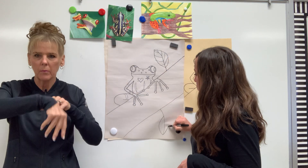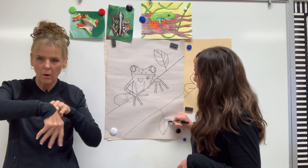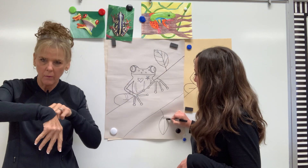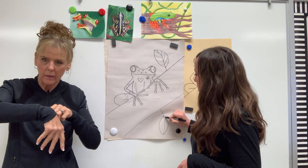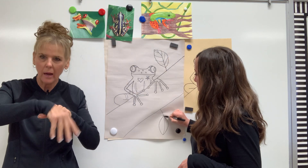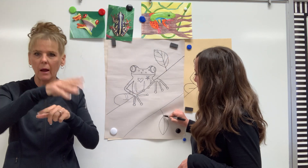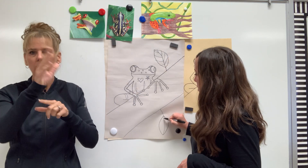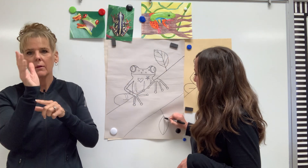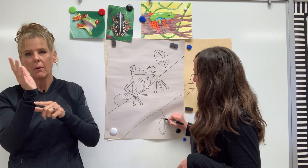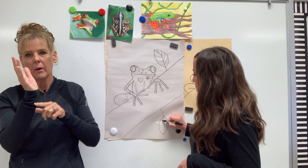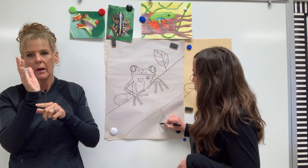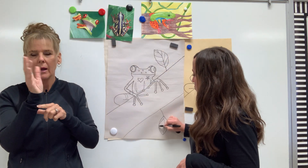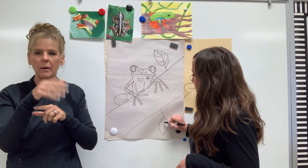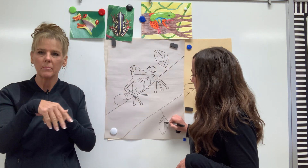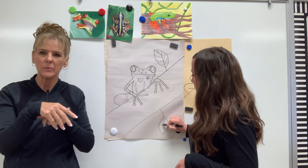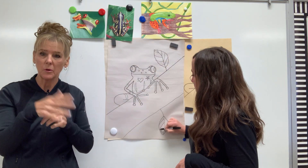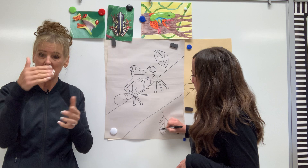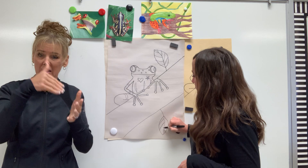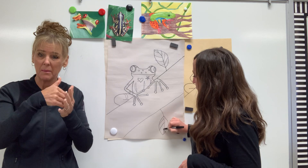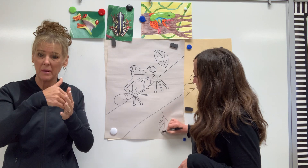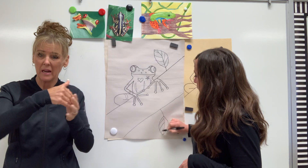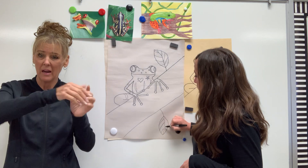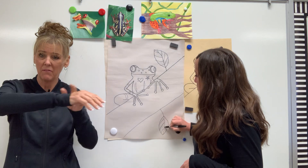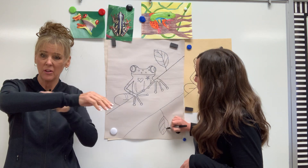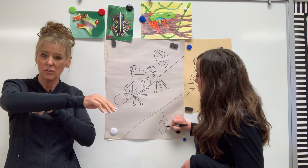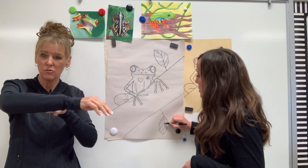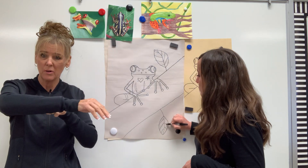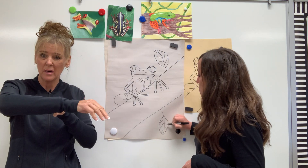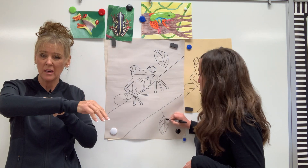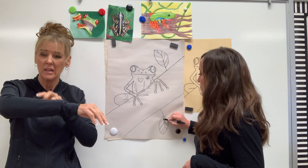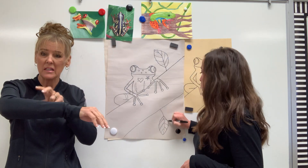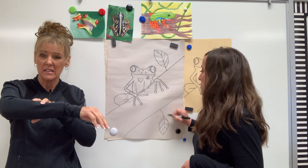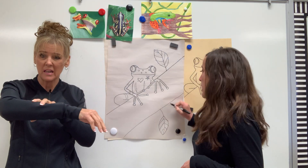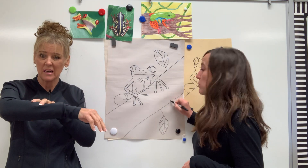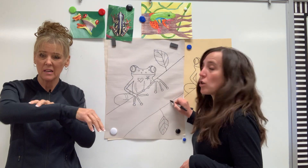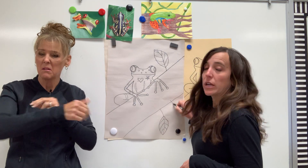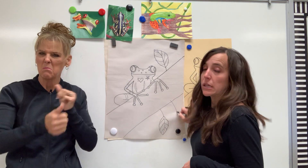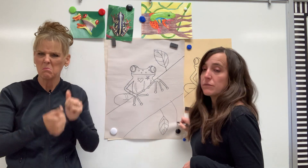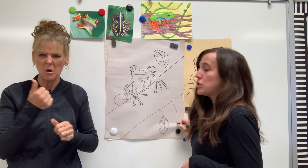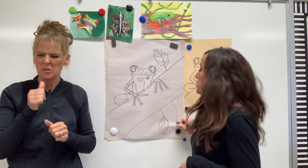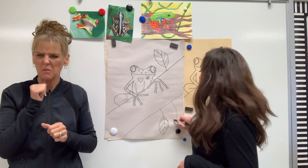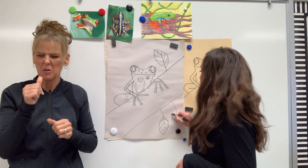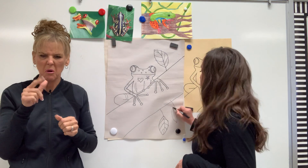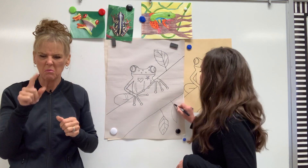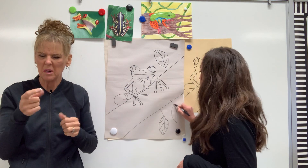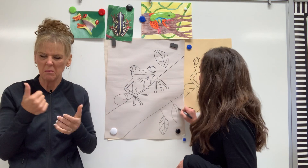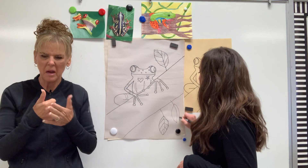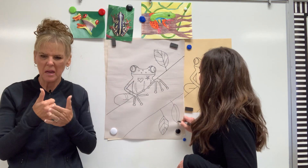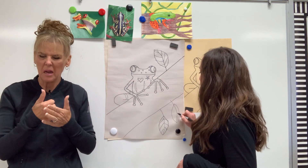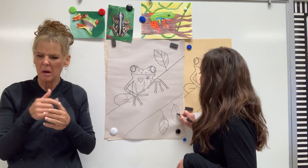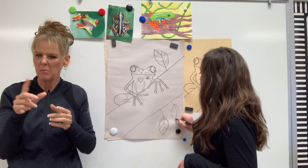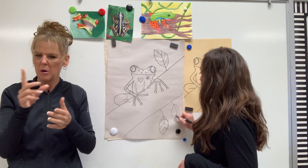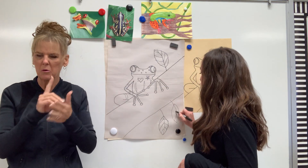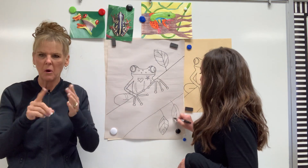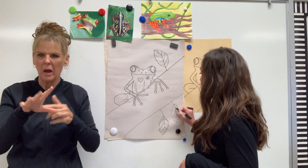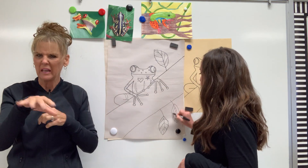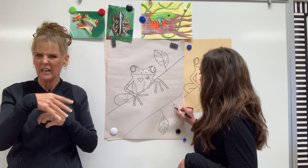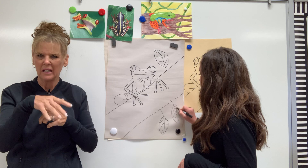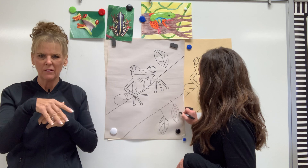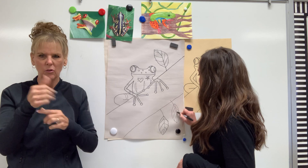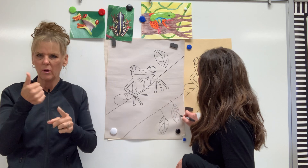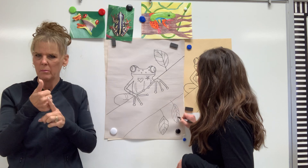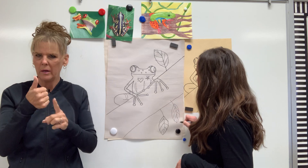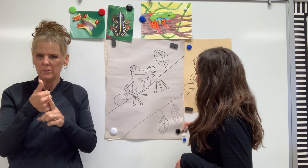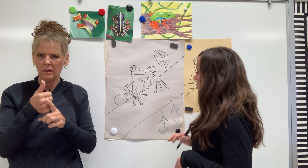these right in the middle of that tree. And most of you don't even need my help drawing leaves. You can draw leaves all on your own. I'm just